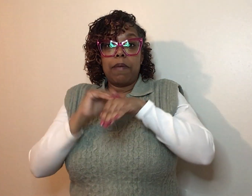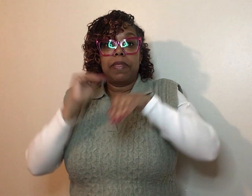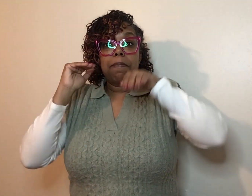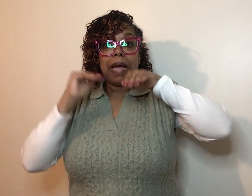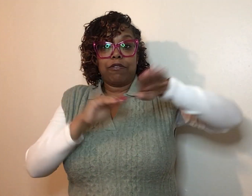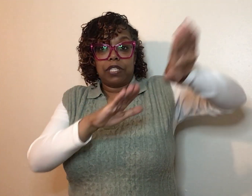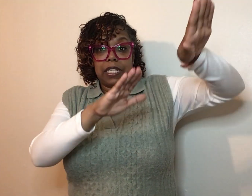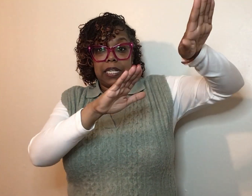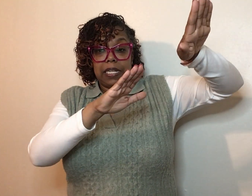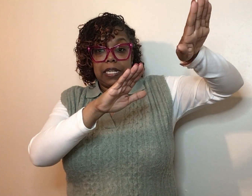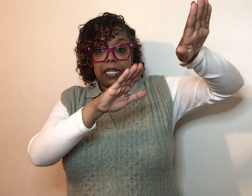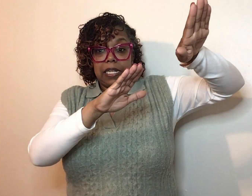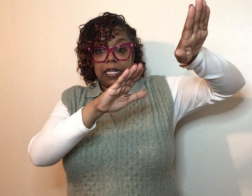the mountain.